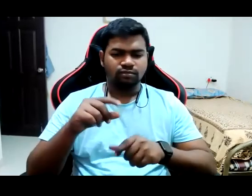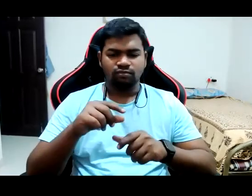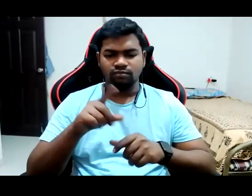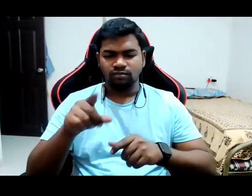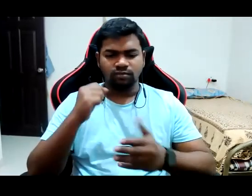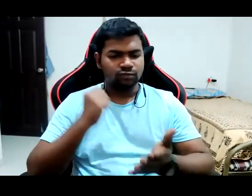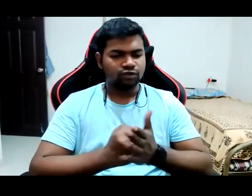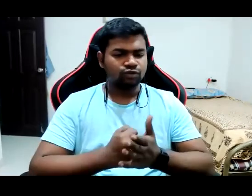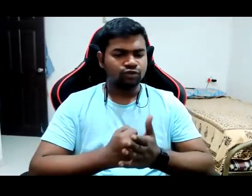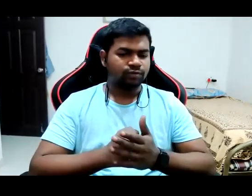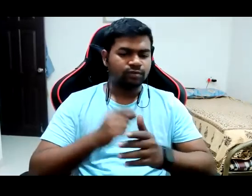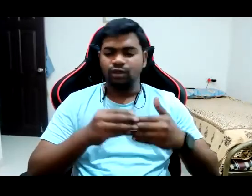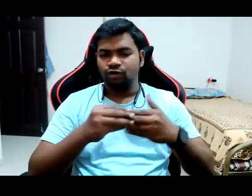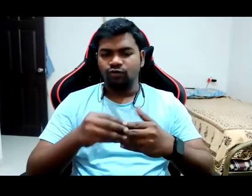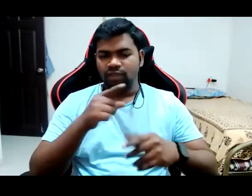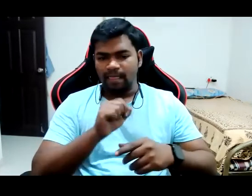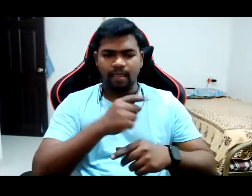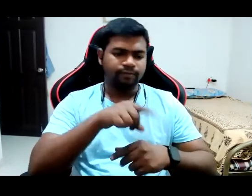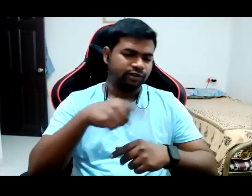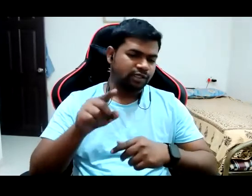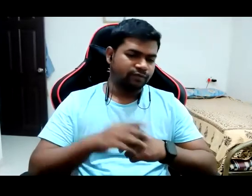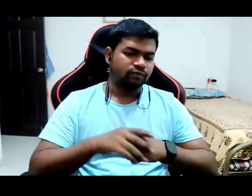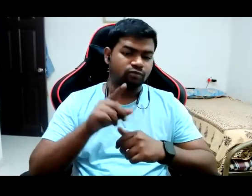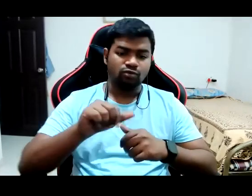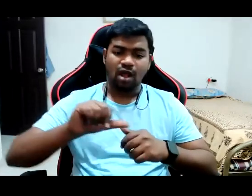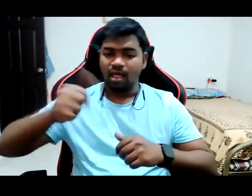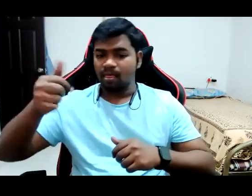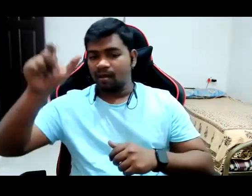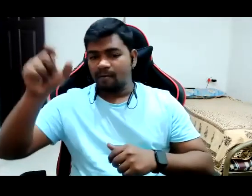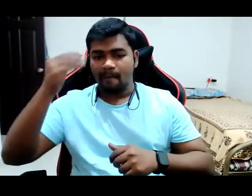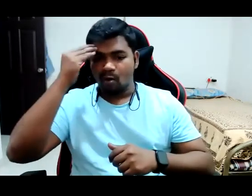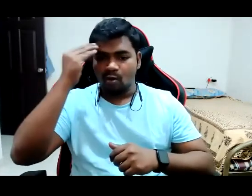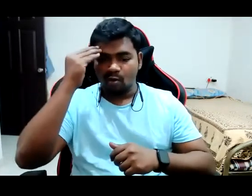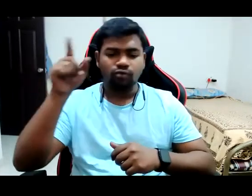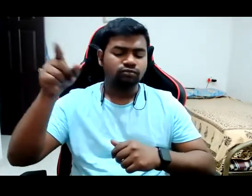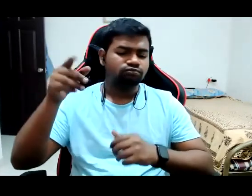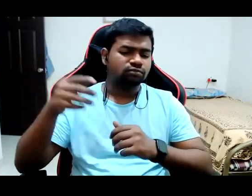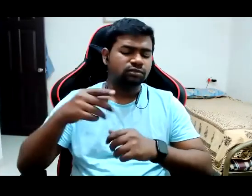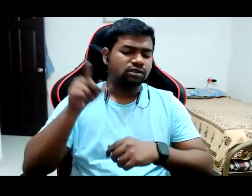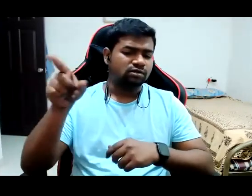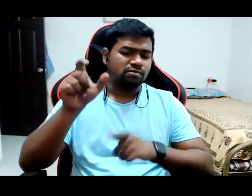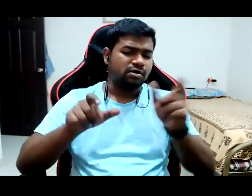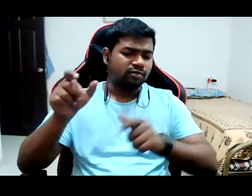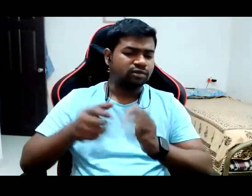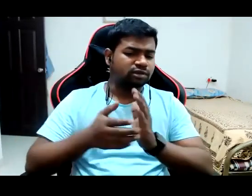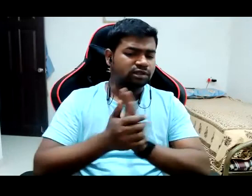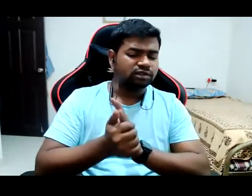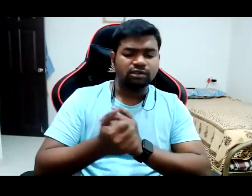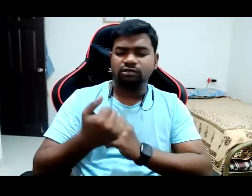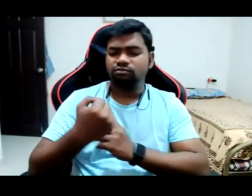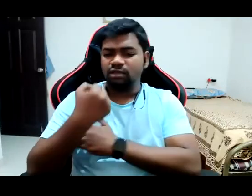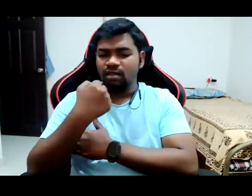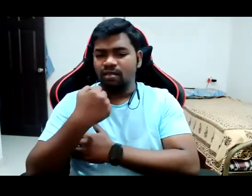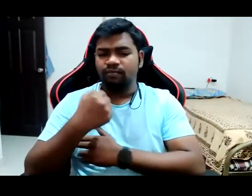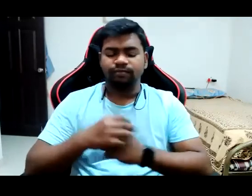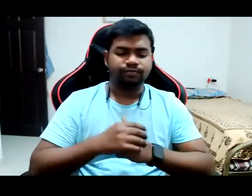should be introducing themselves to let others know what are their strengths and capabilities and stuff like that. So if